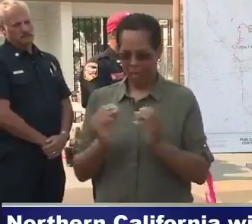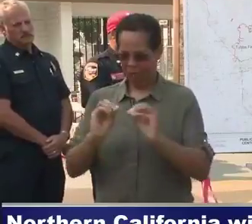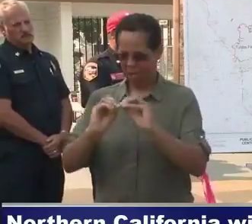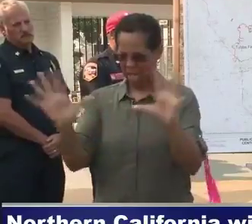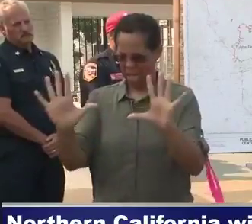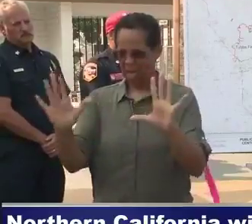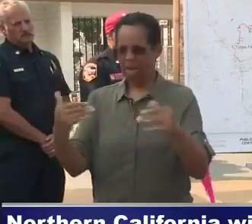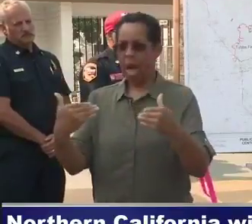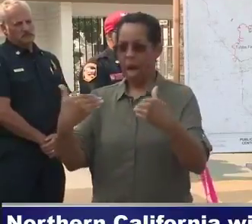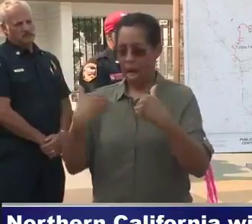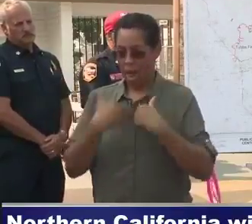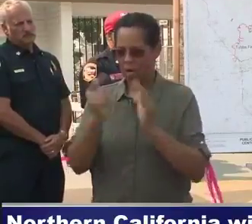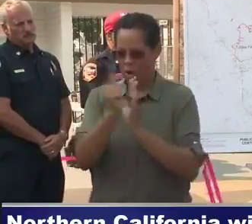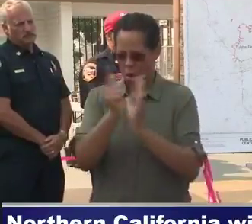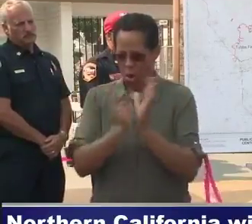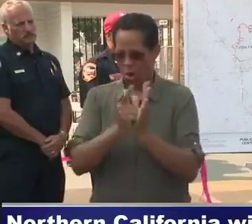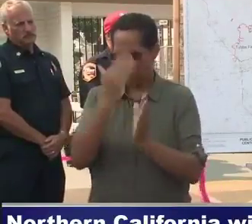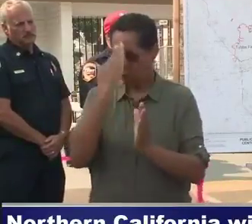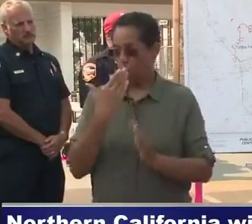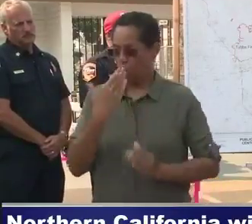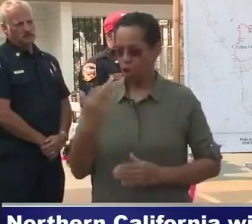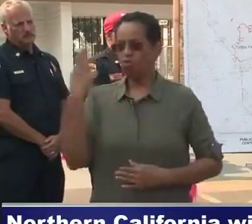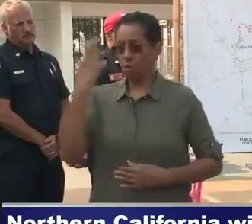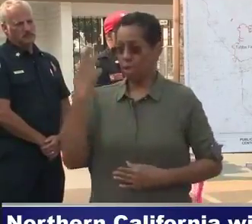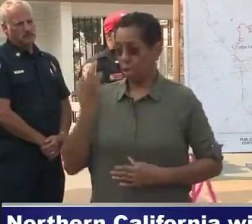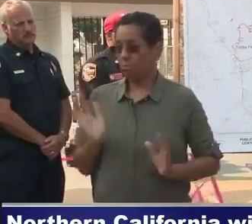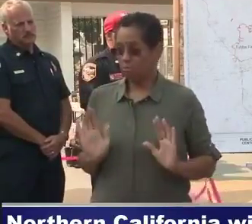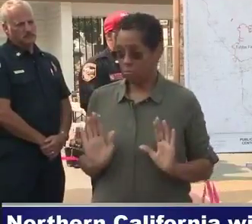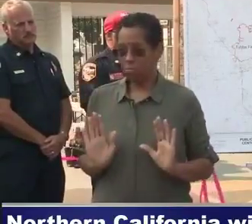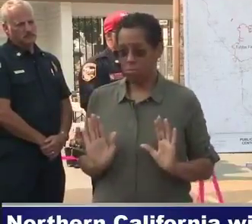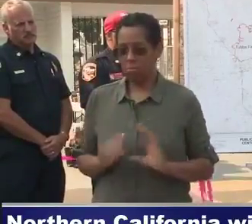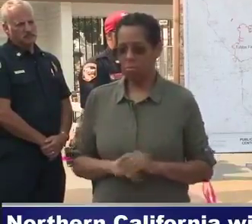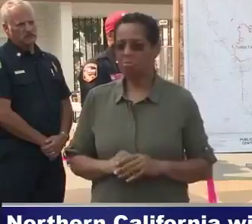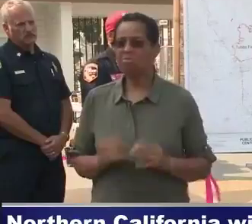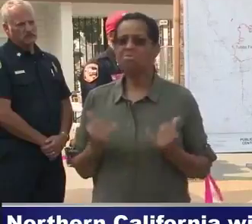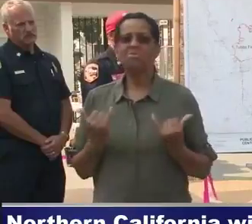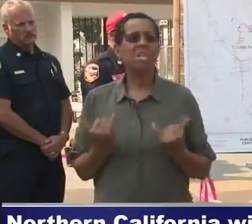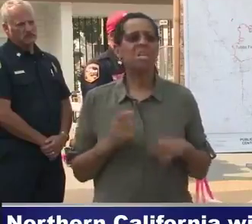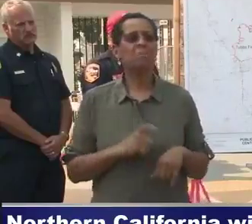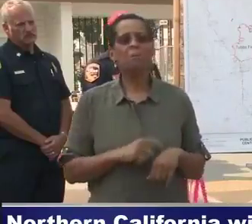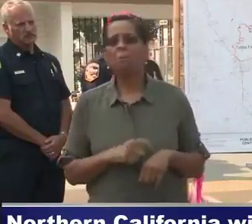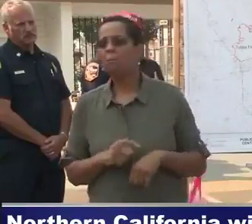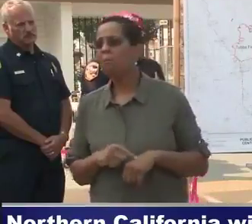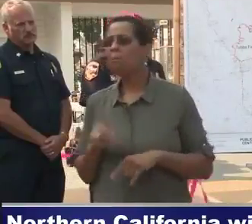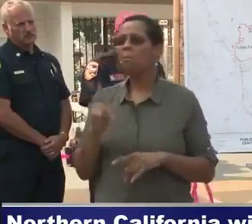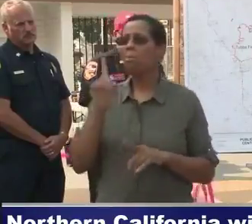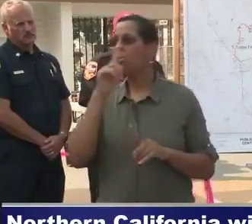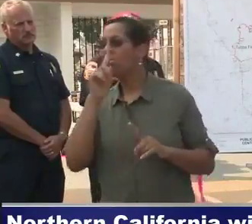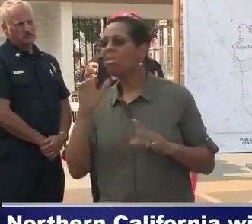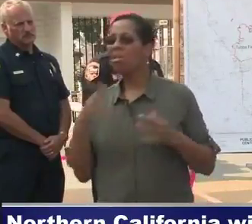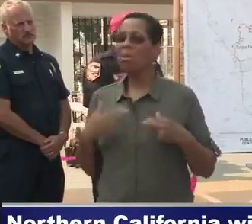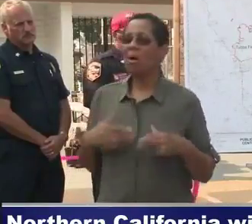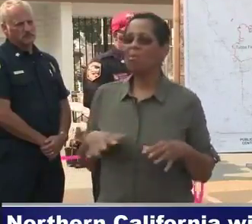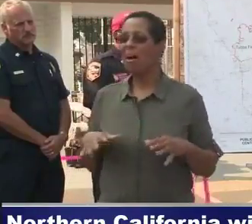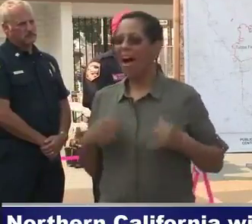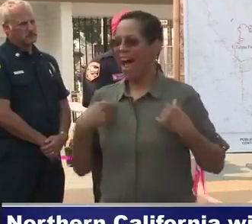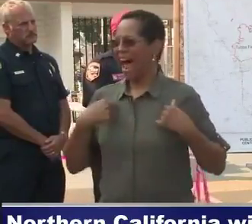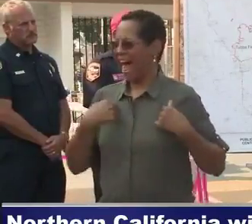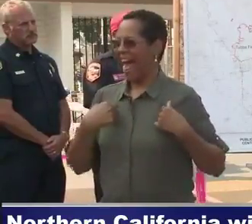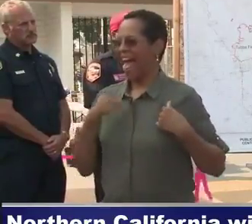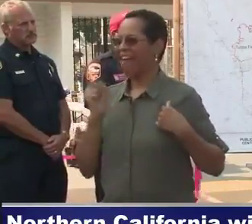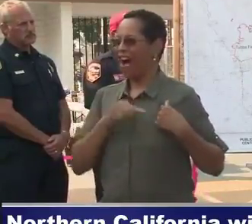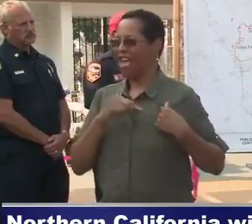reason, folks. And if anybody thinks this is a time to come in, put on a uniform and pretend that you're one of the